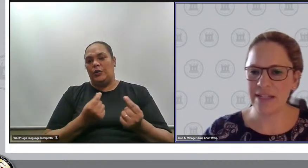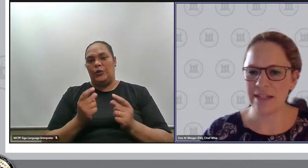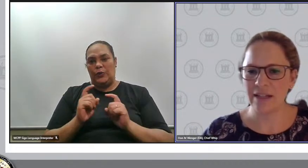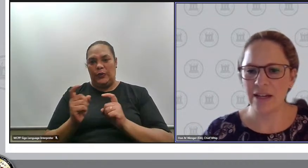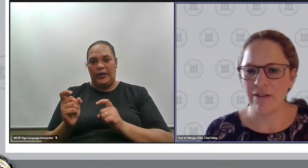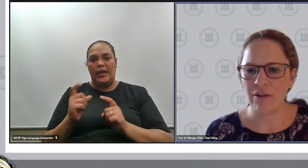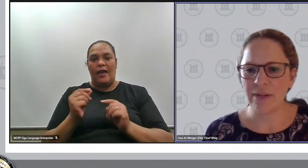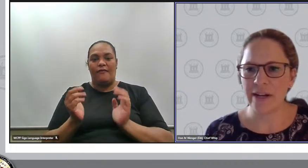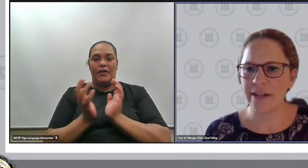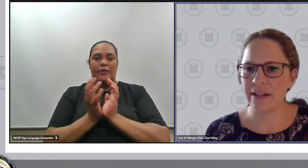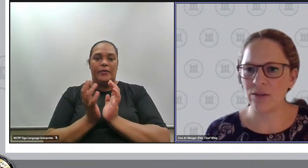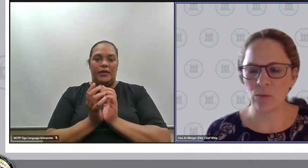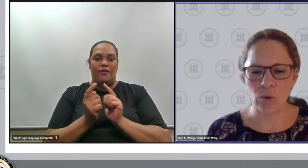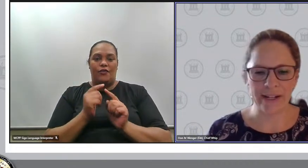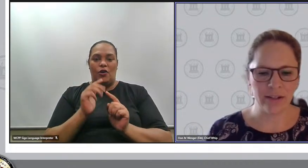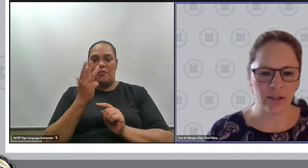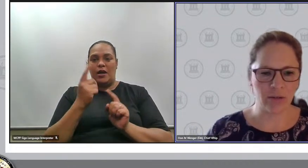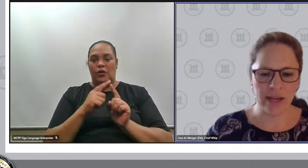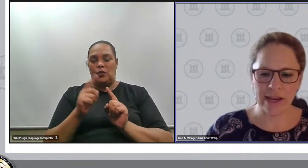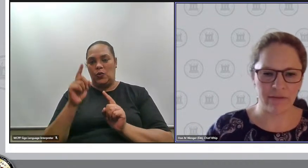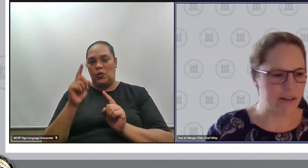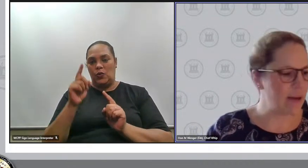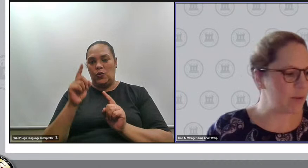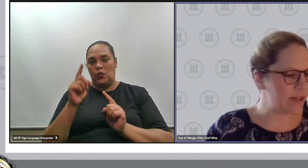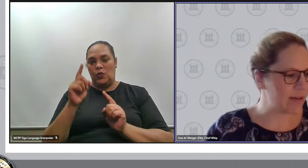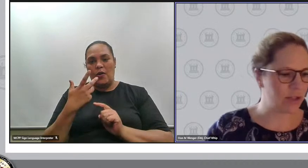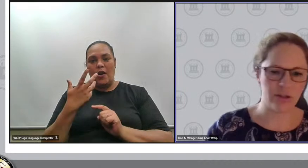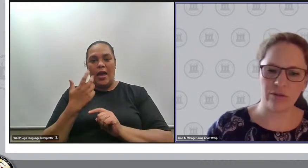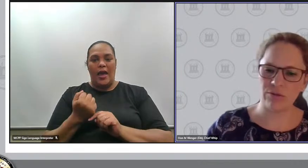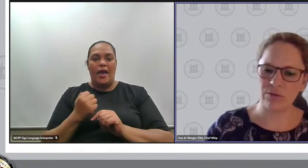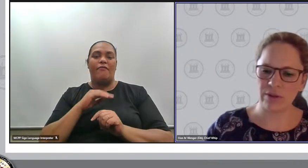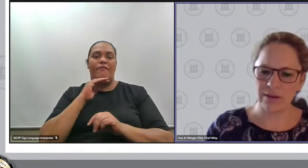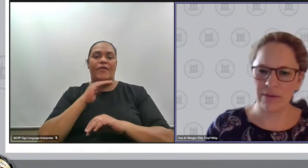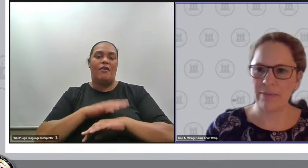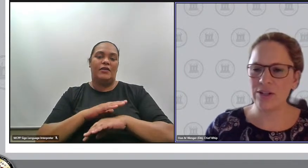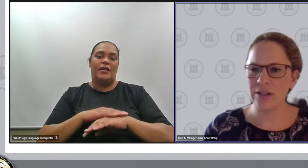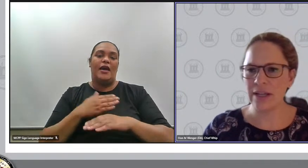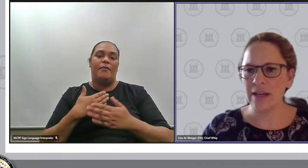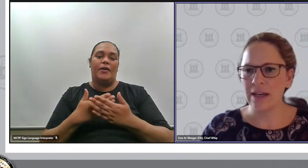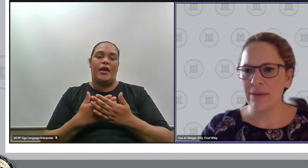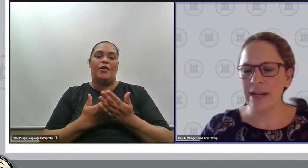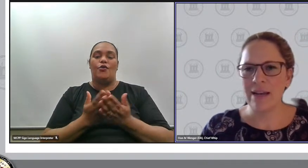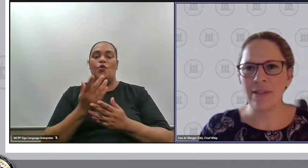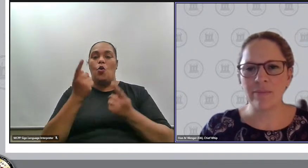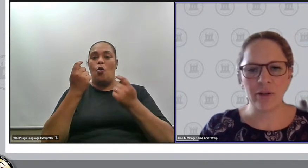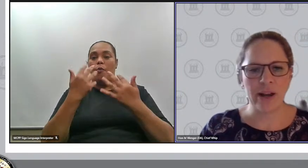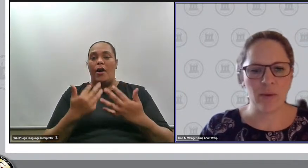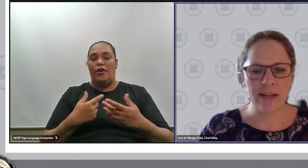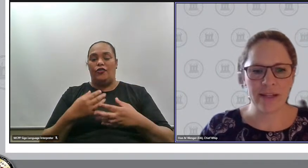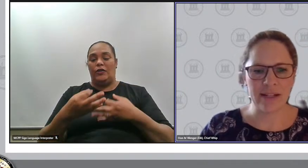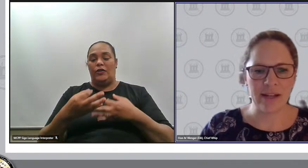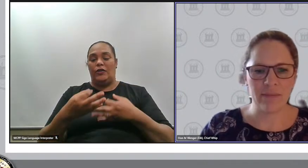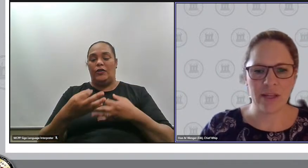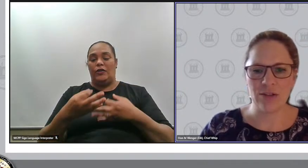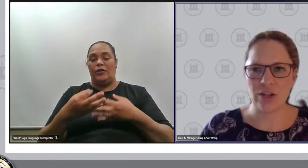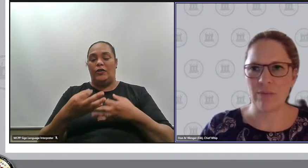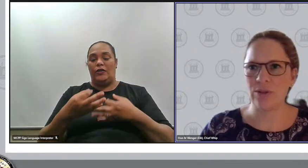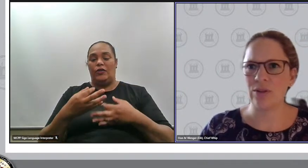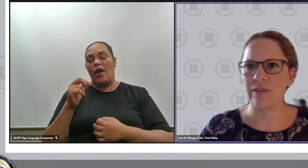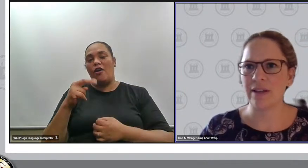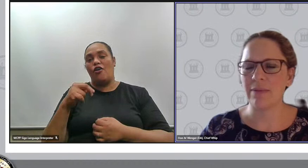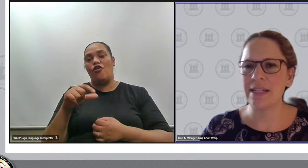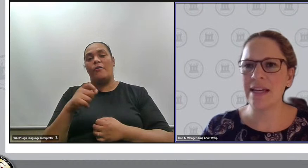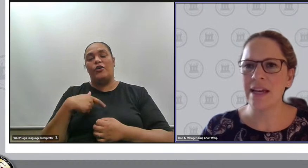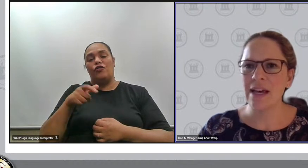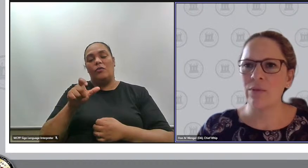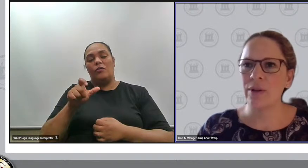have a meeting from 9 until 1, so we have ample time to go through the budget. My name is Mireille Wenger, and I'm the